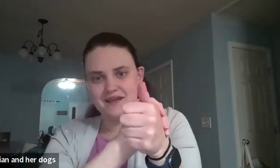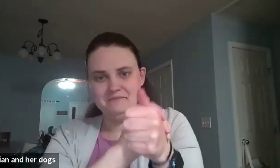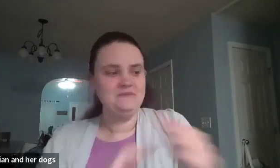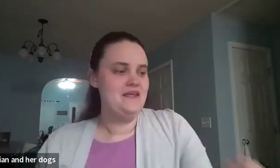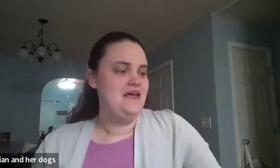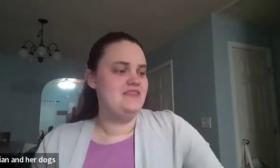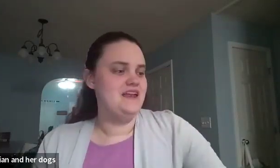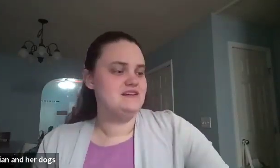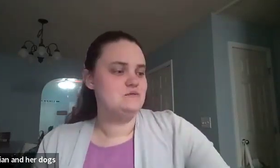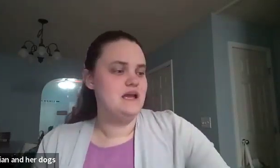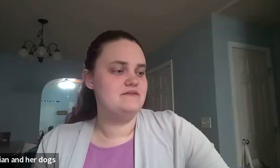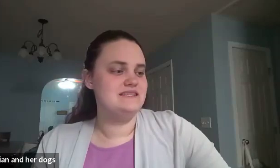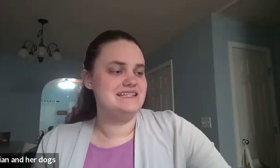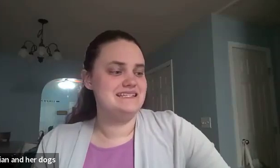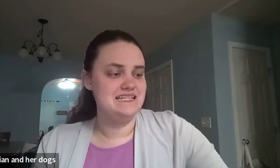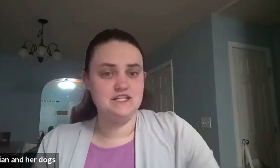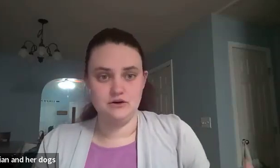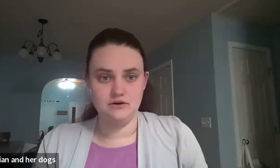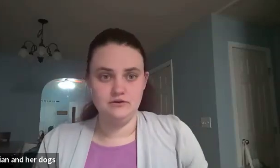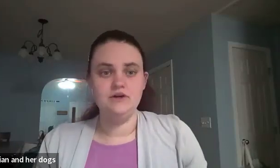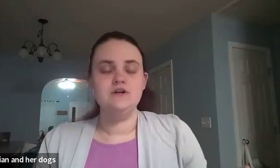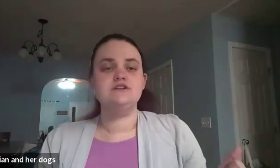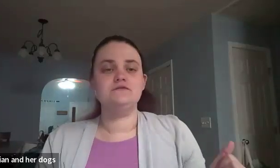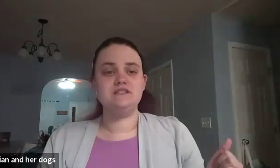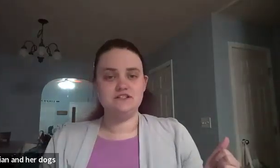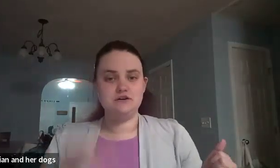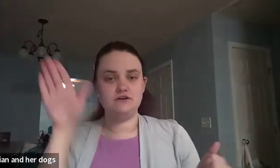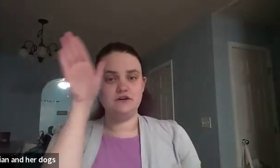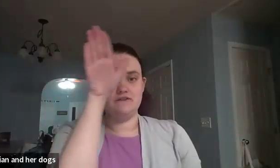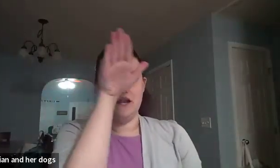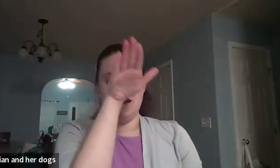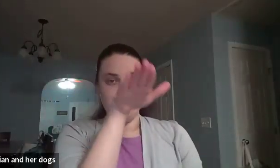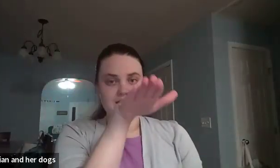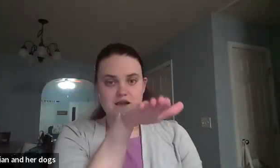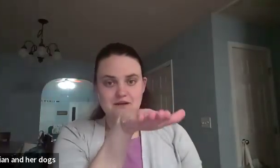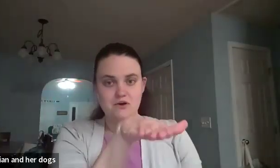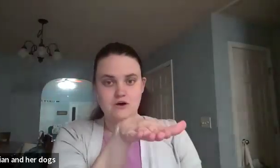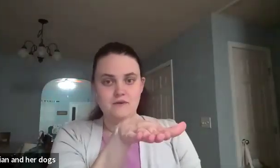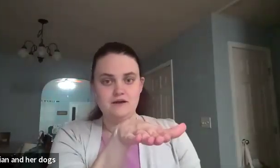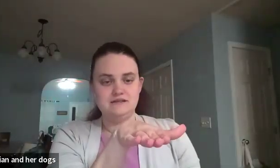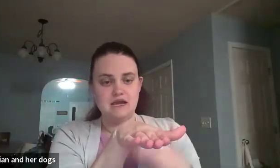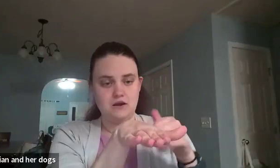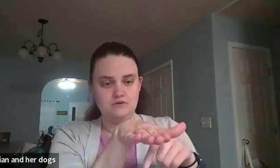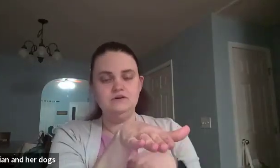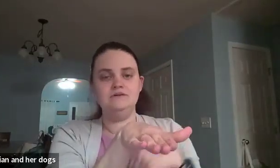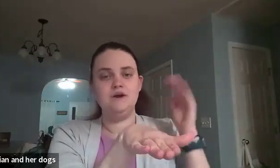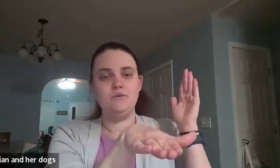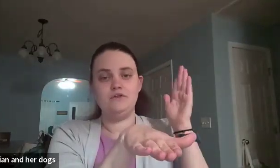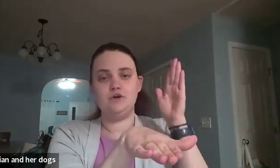Okay. The next one we have is then sea turtle. So for sea turtle, you're going to have your non-dominant palm down with